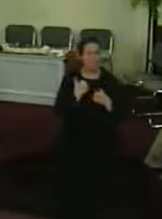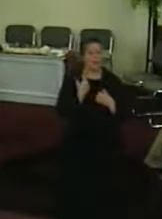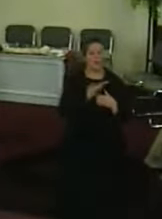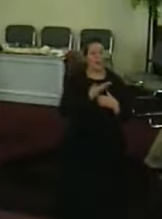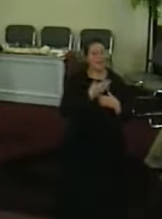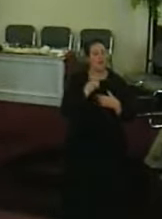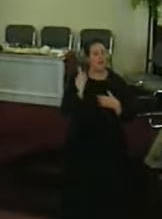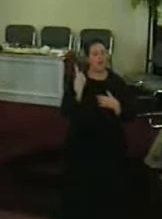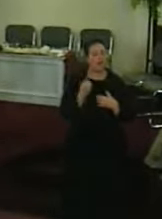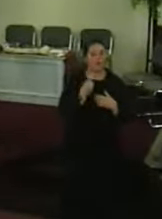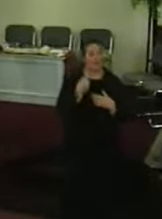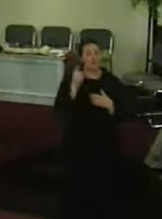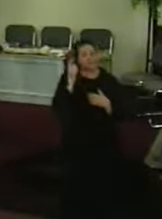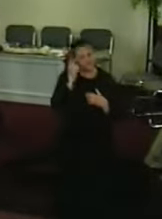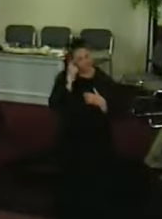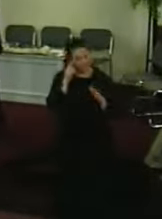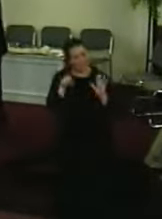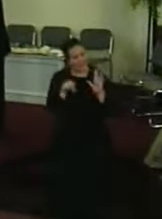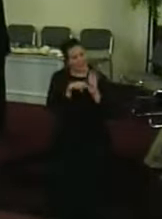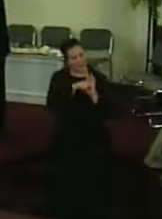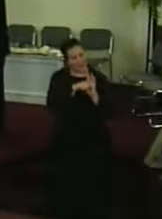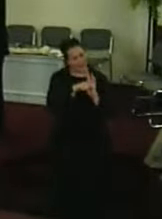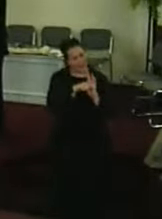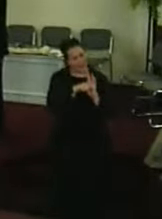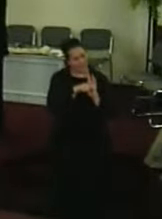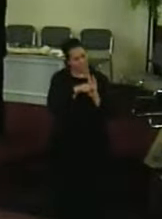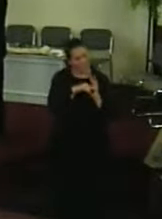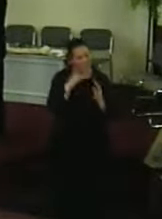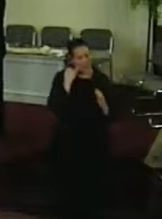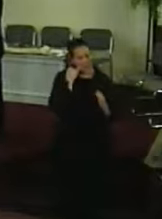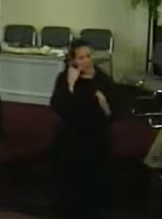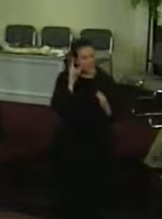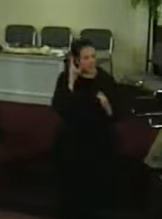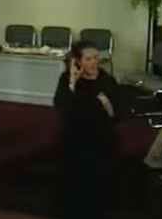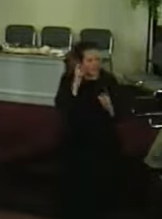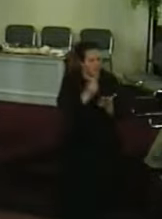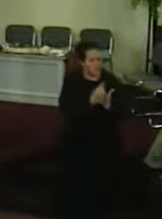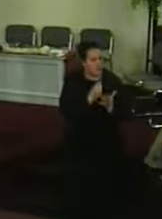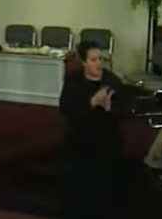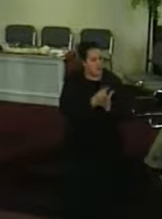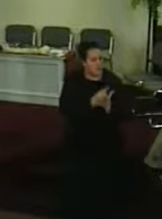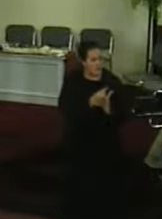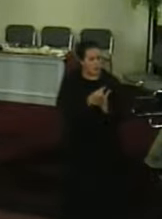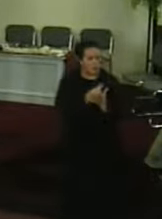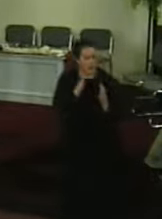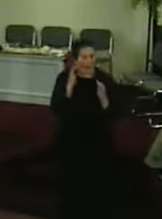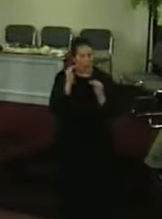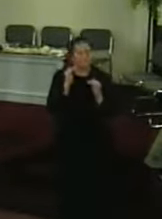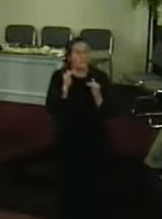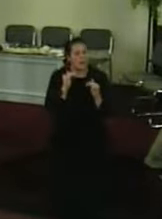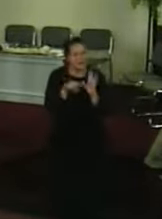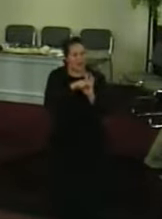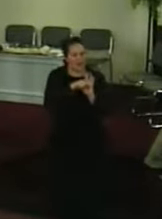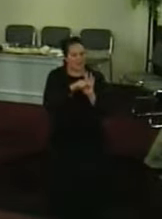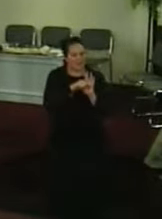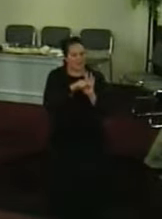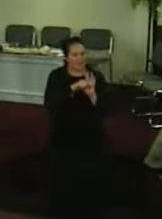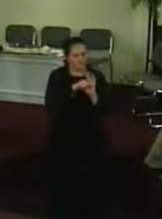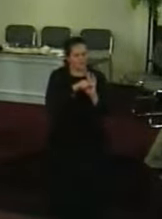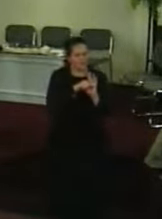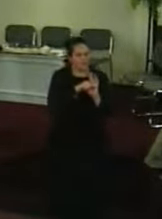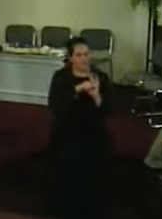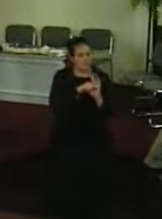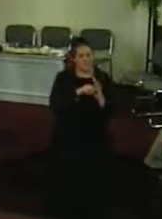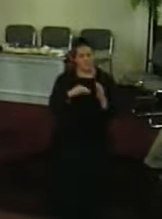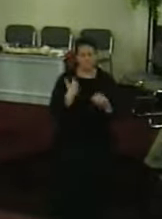We always think negative. When we hear something, we're expecting the negative. When we react in the negative, that's our